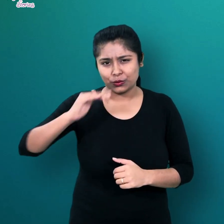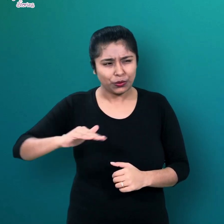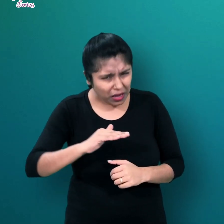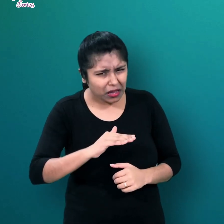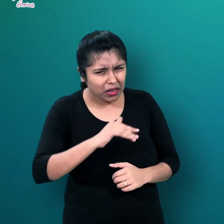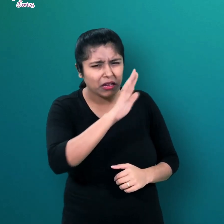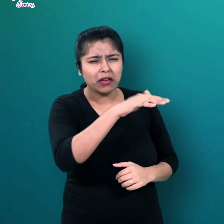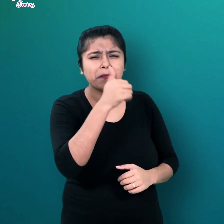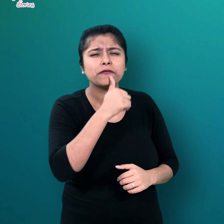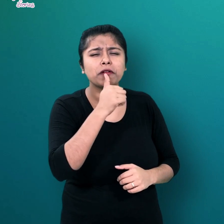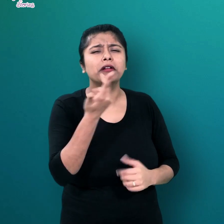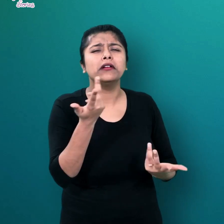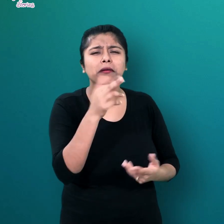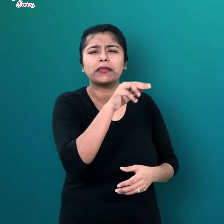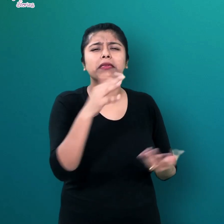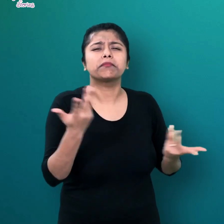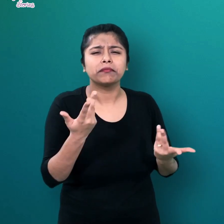What's a password? Manju wanted to know.